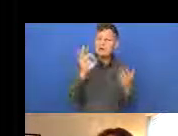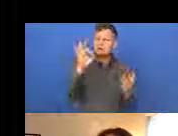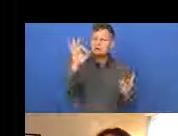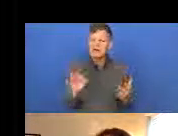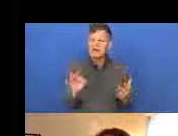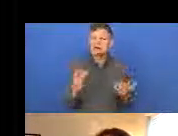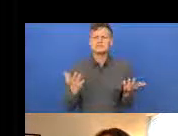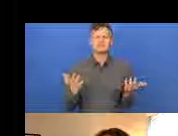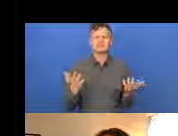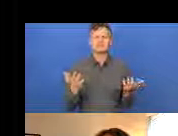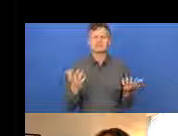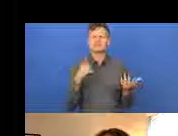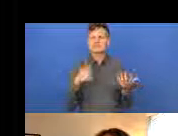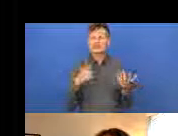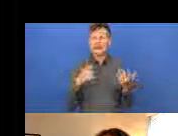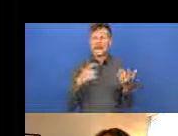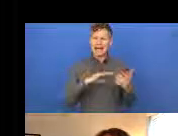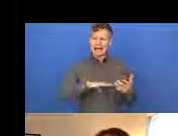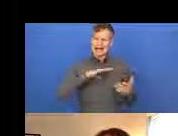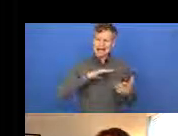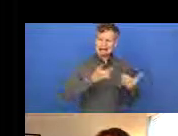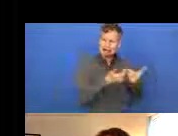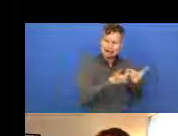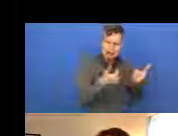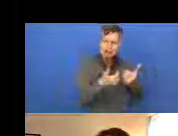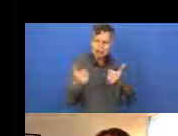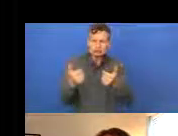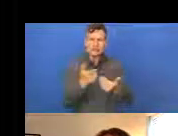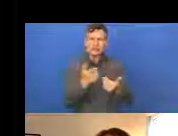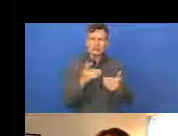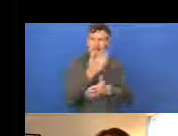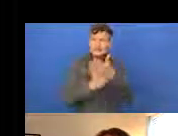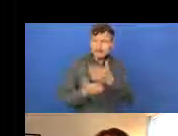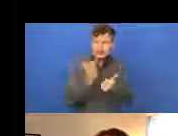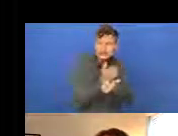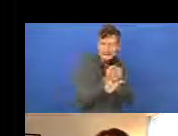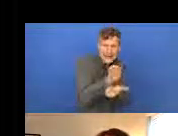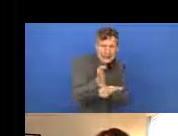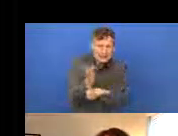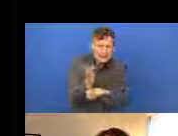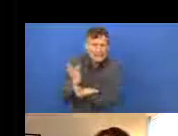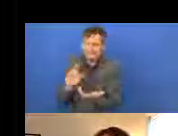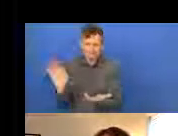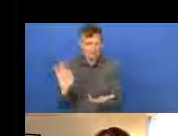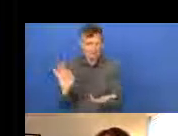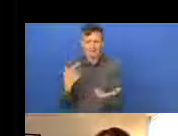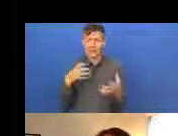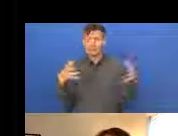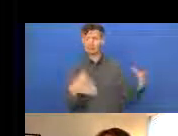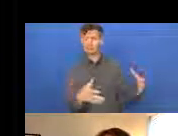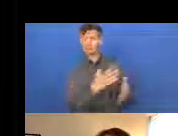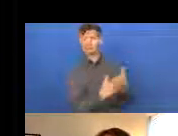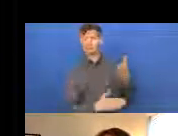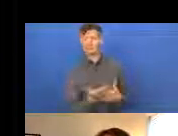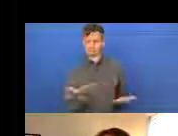that's disaggregated by age, gender, and type of disability. Students with disabilities are diverse, and findings